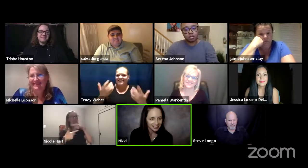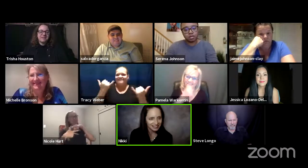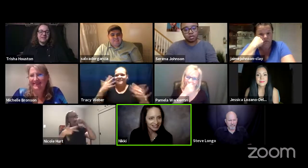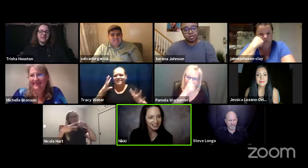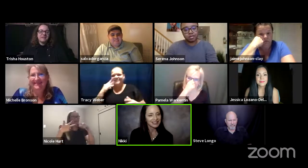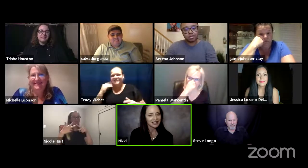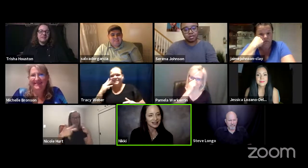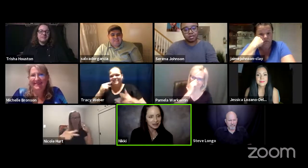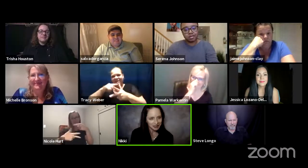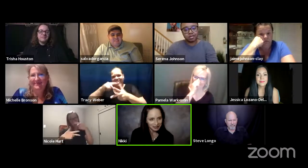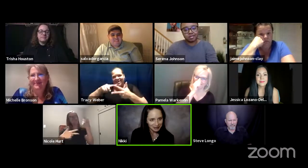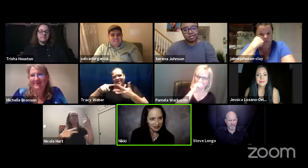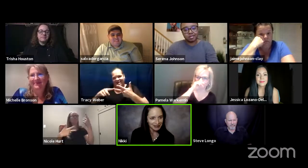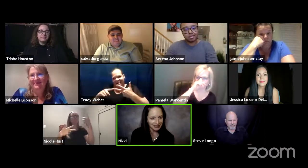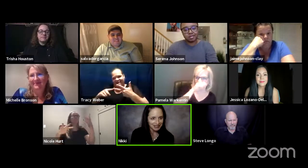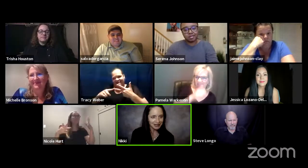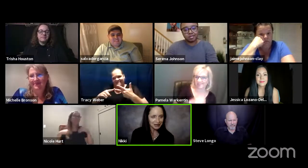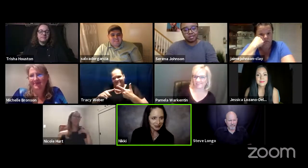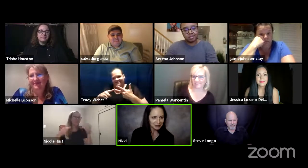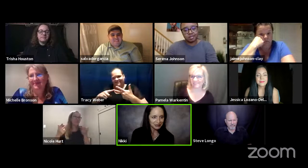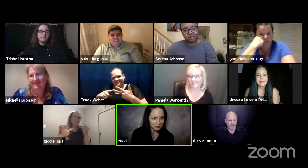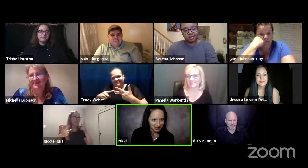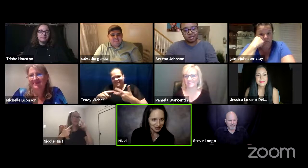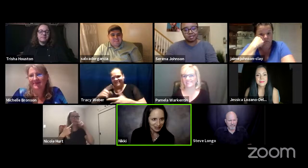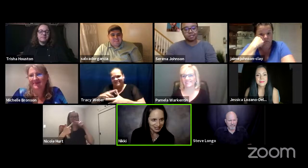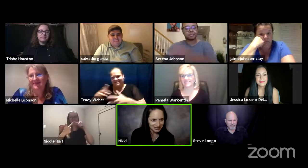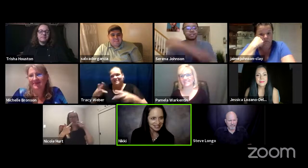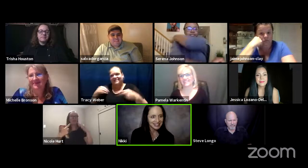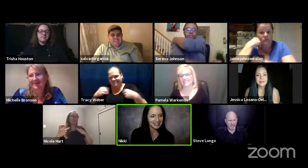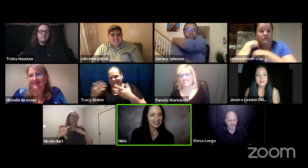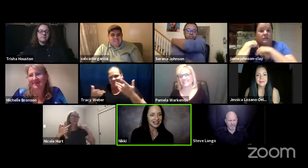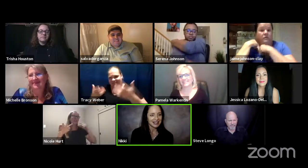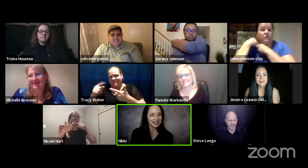there, got a little bit of experience there in 3 different positions.